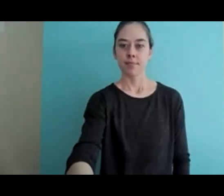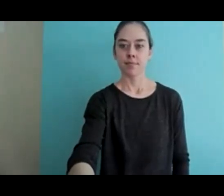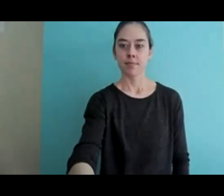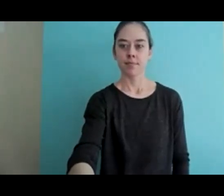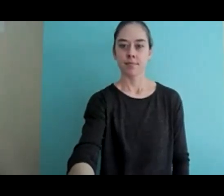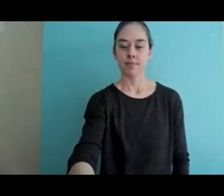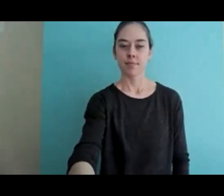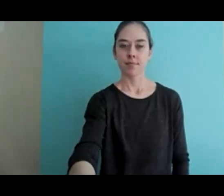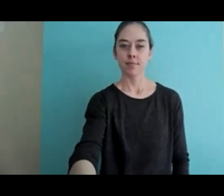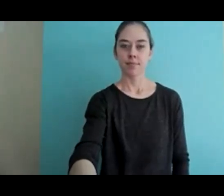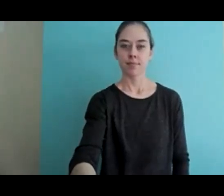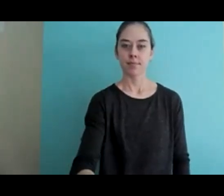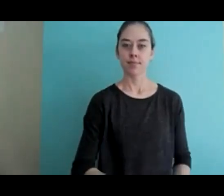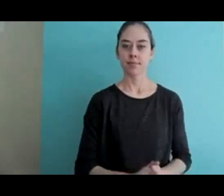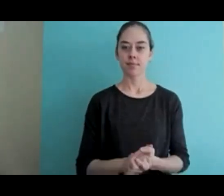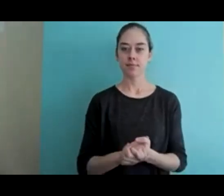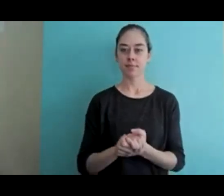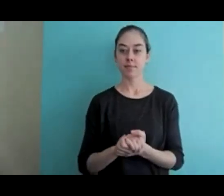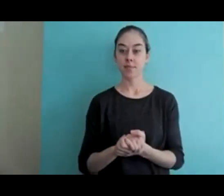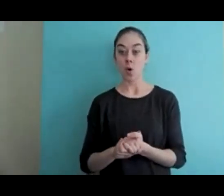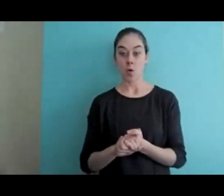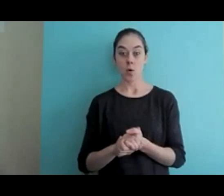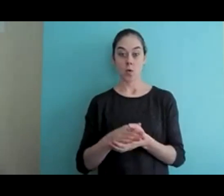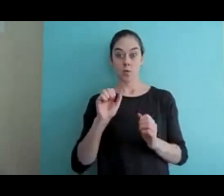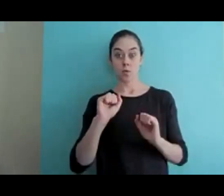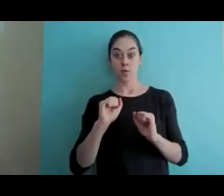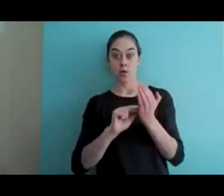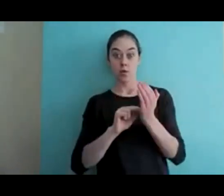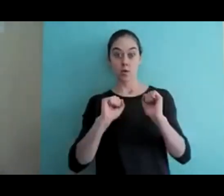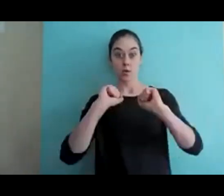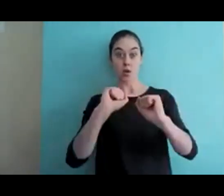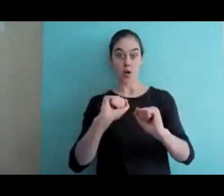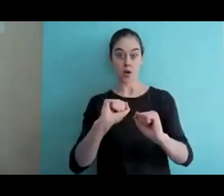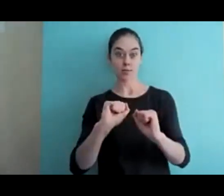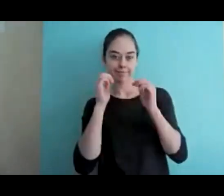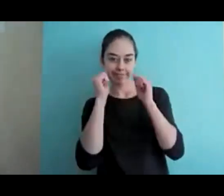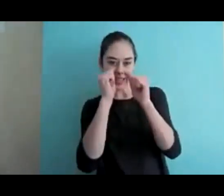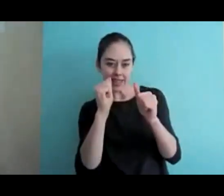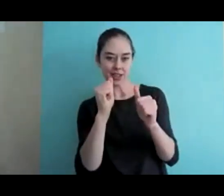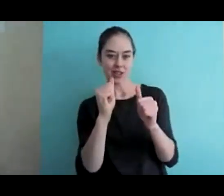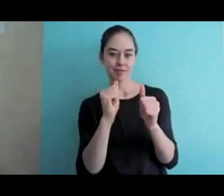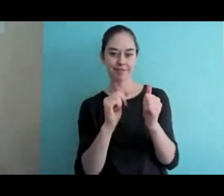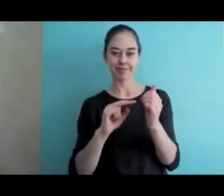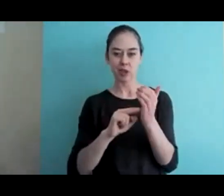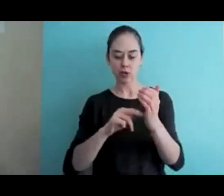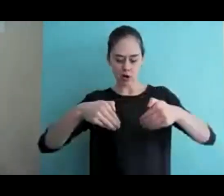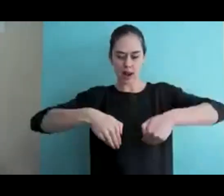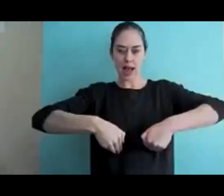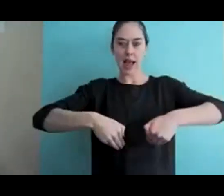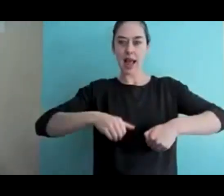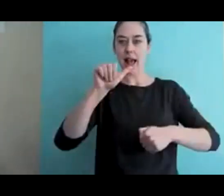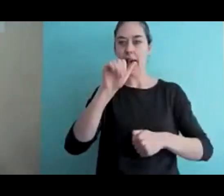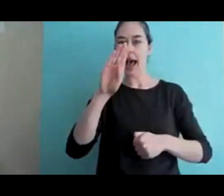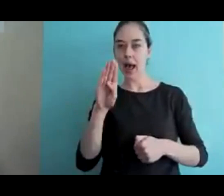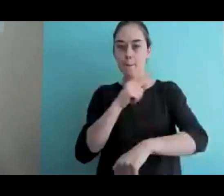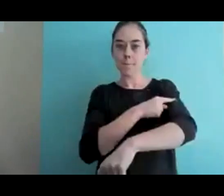That's it. Use focus. Bring all of your attention to your ab muscles. Let your abs roll your hip, roll your knees